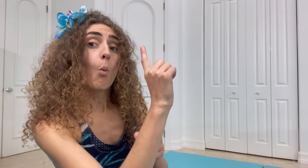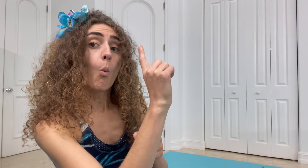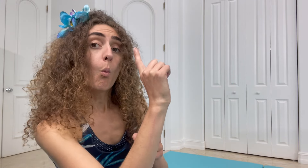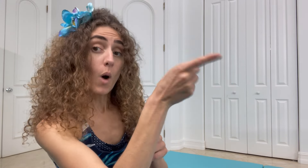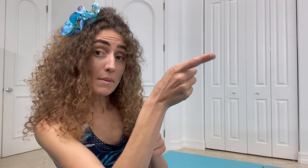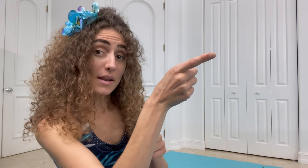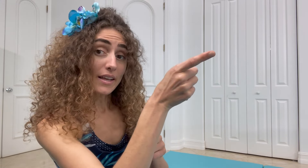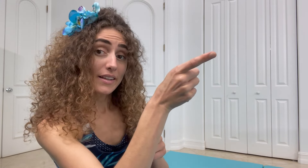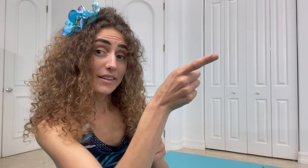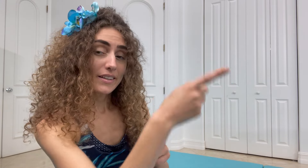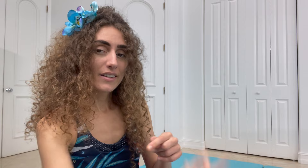1 minute.